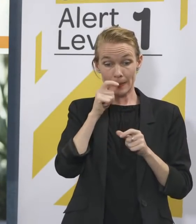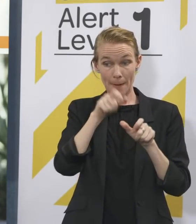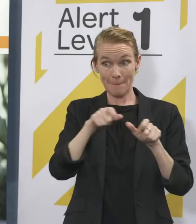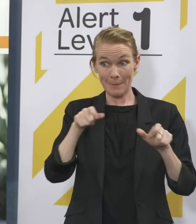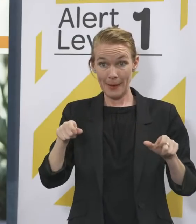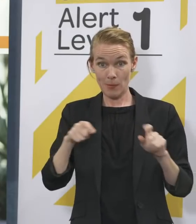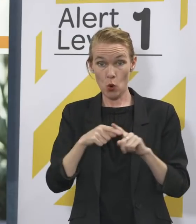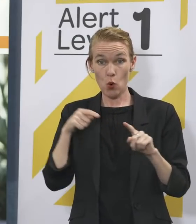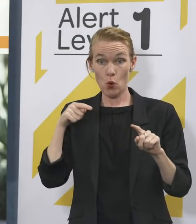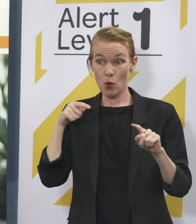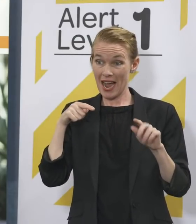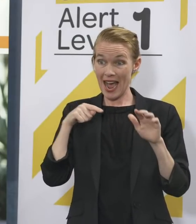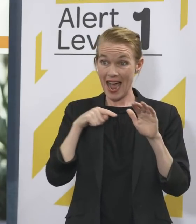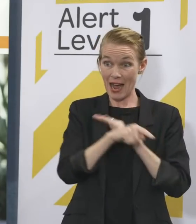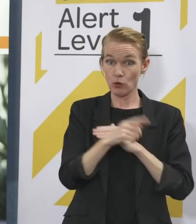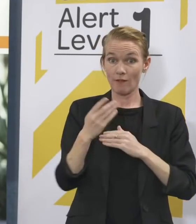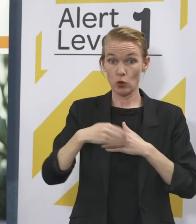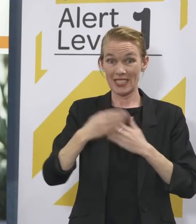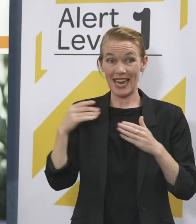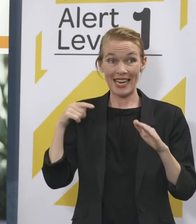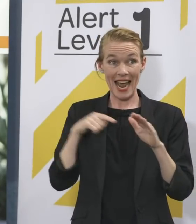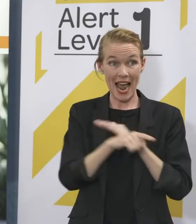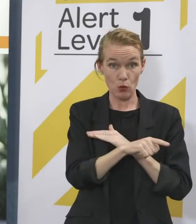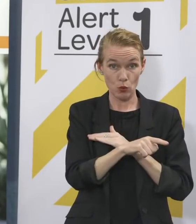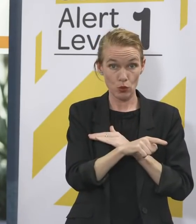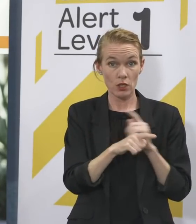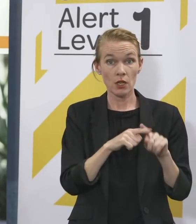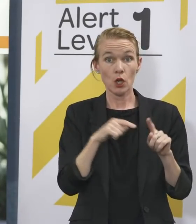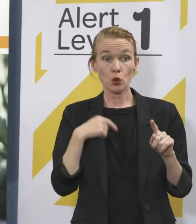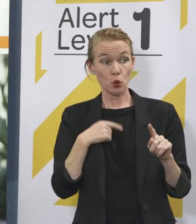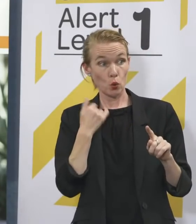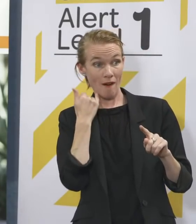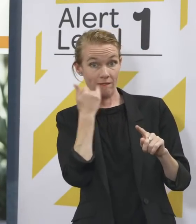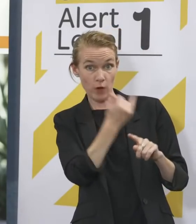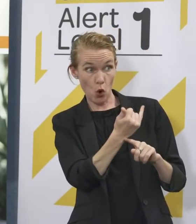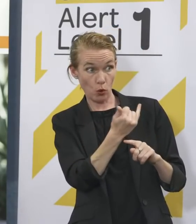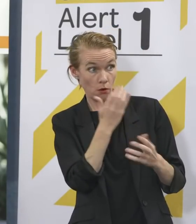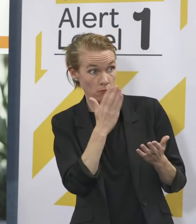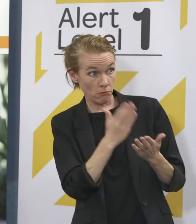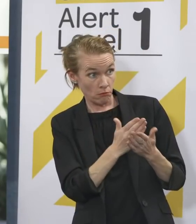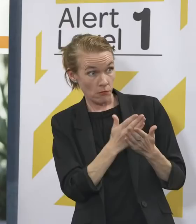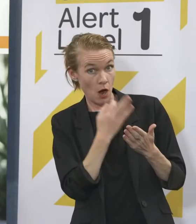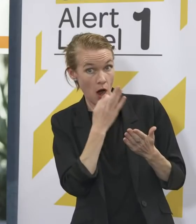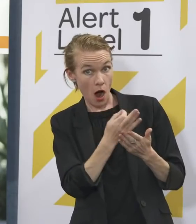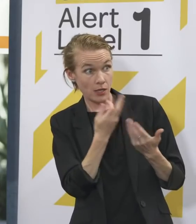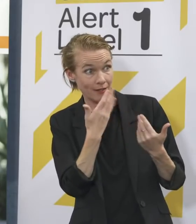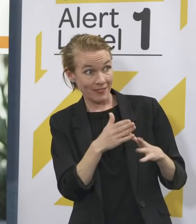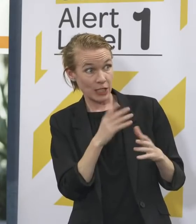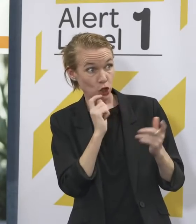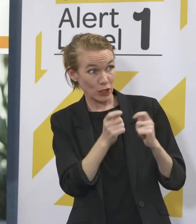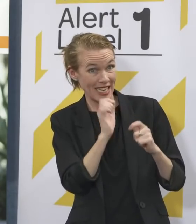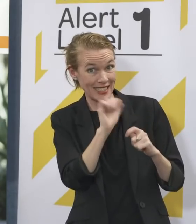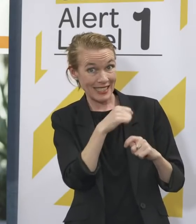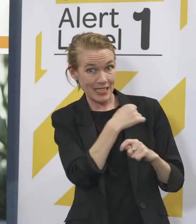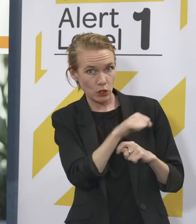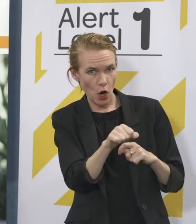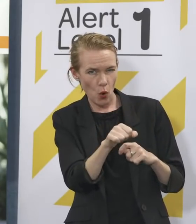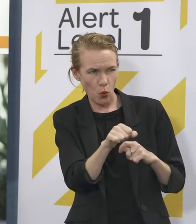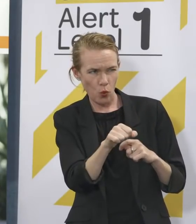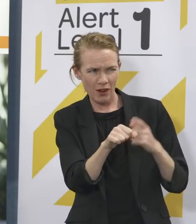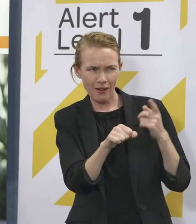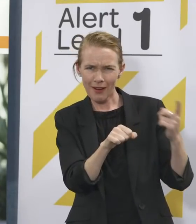been tested, do they have to prove that, or can they just say, I got tested and I was negative? Well, we are wanting to cross-match them with